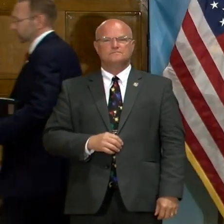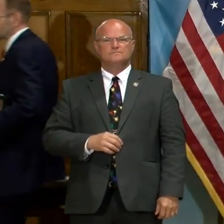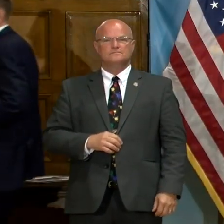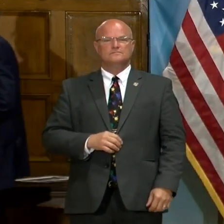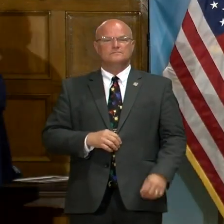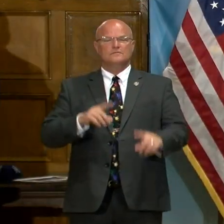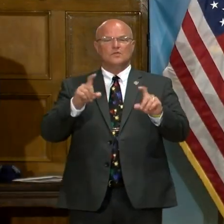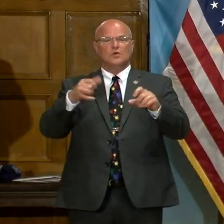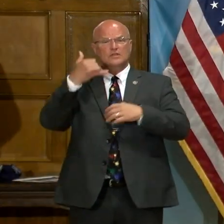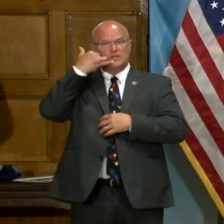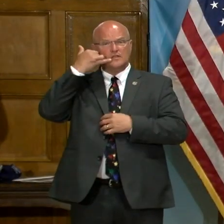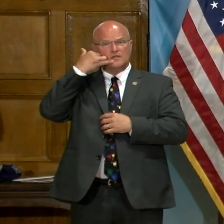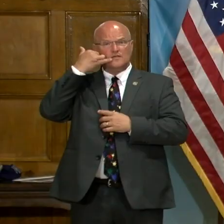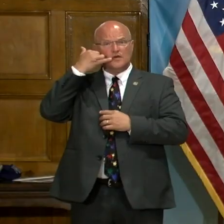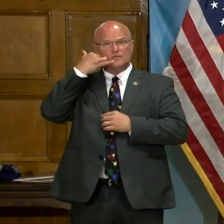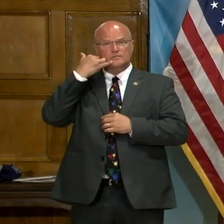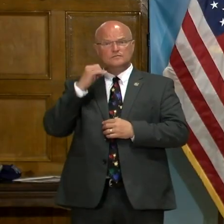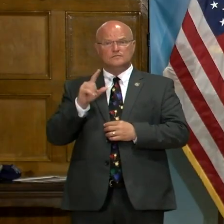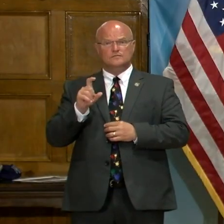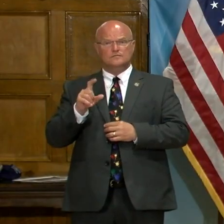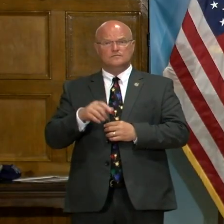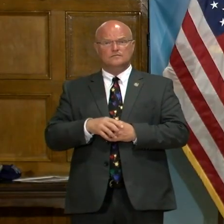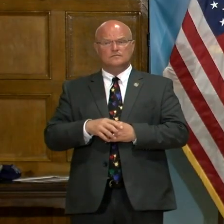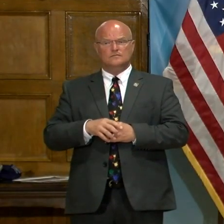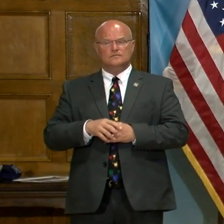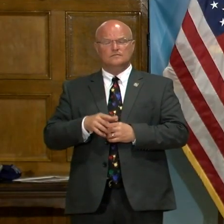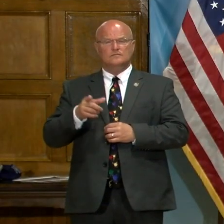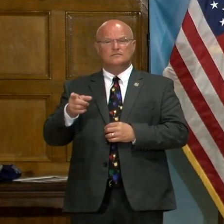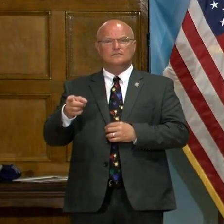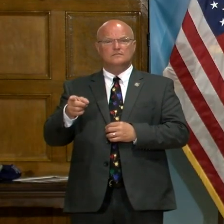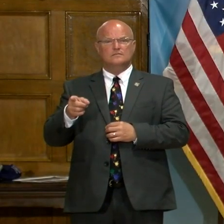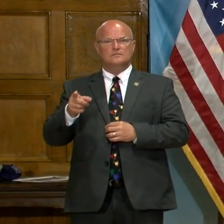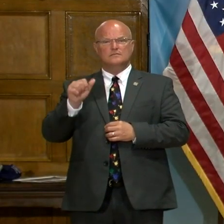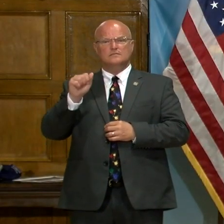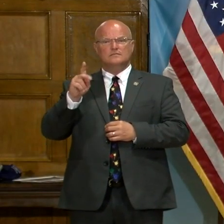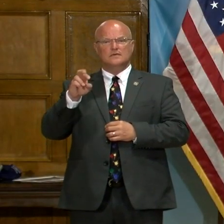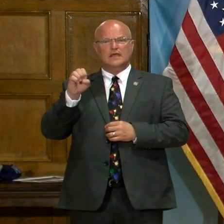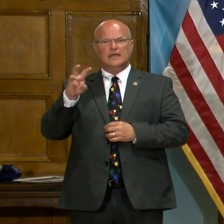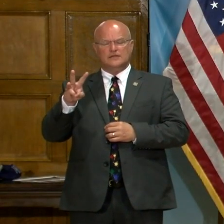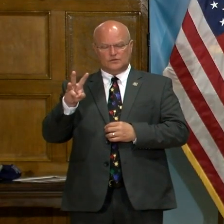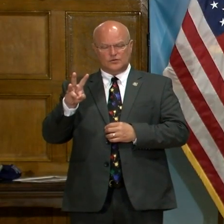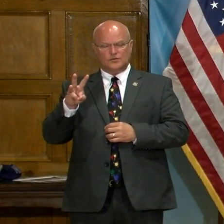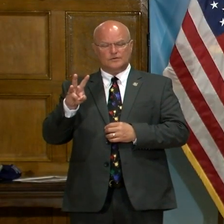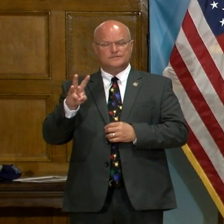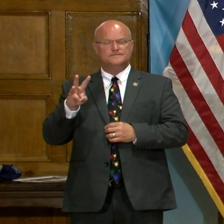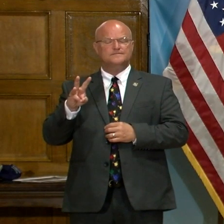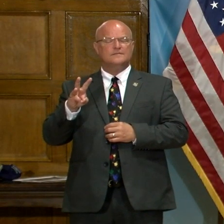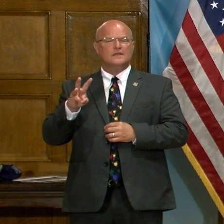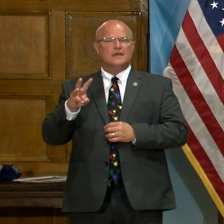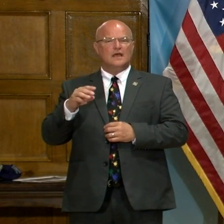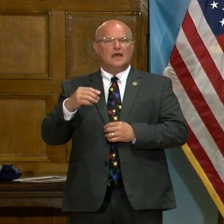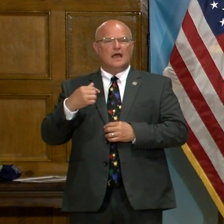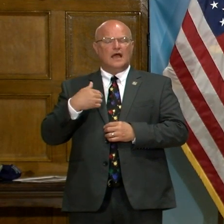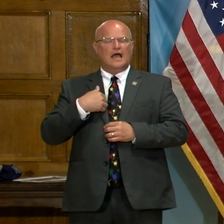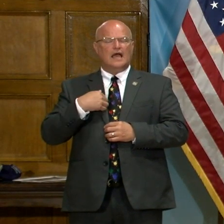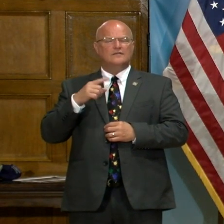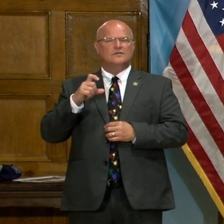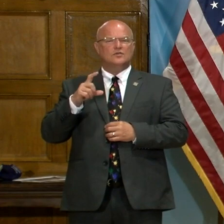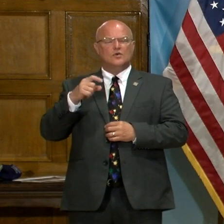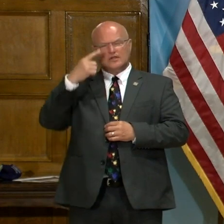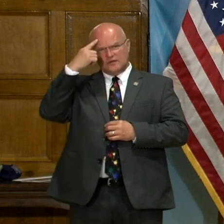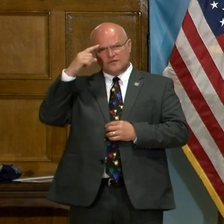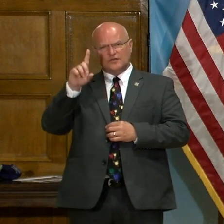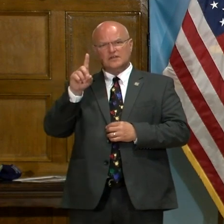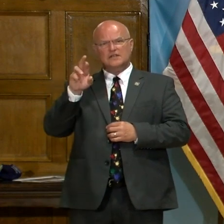Is there a question remotely? Yeah, Governor, this is Andrew with AT. I had a couple questions. One